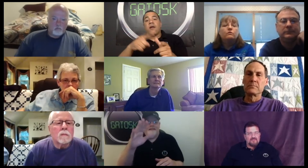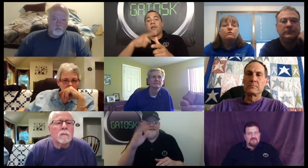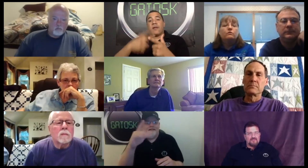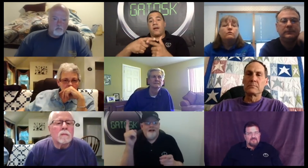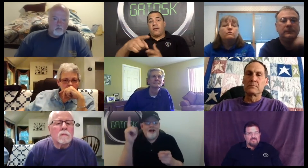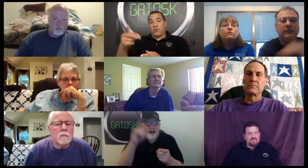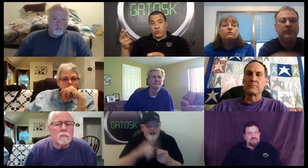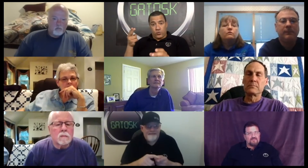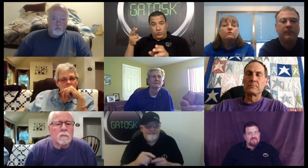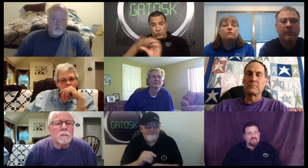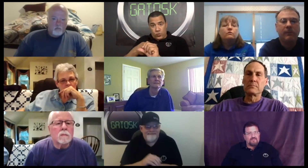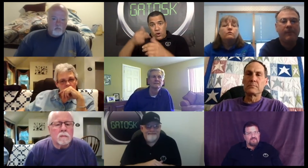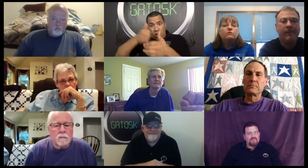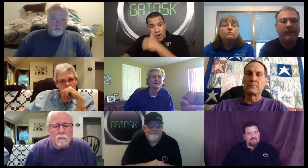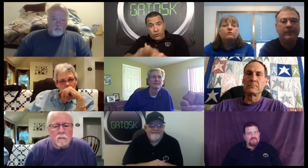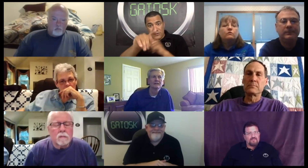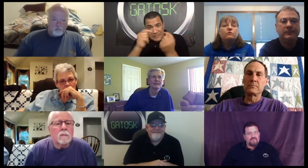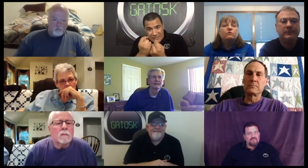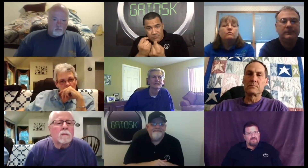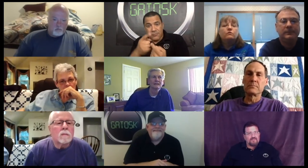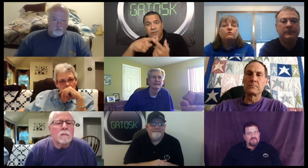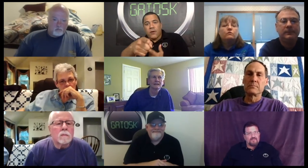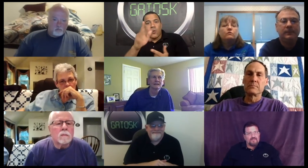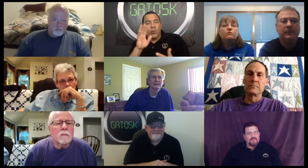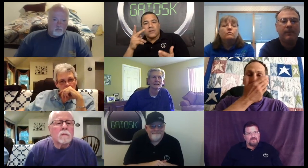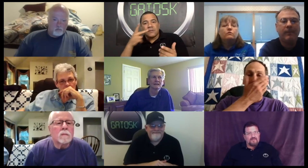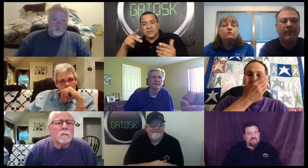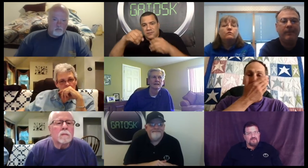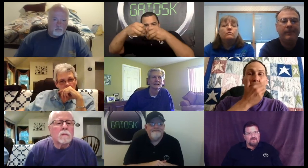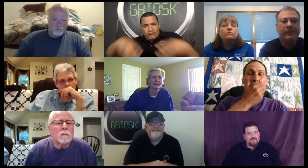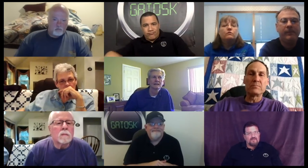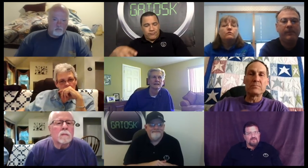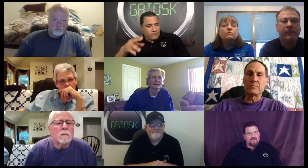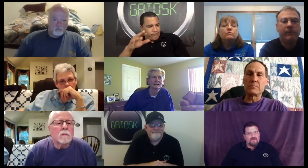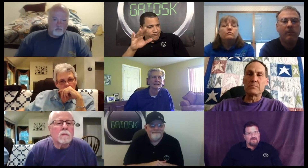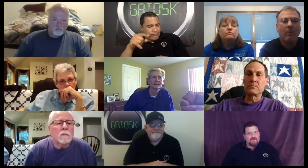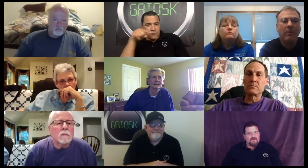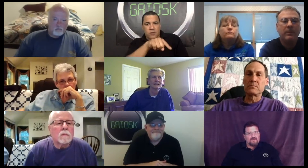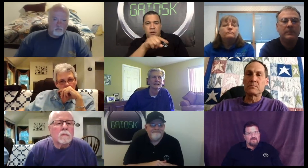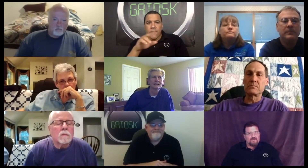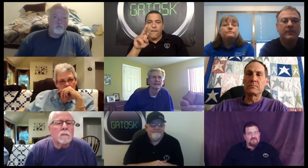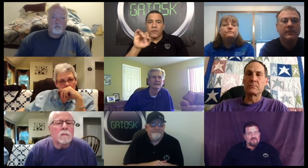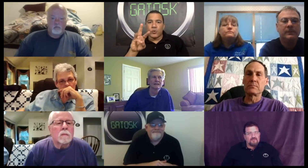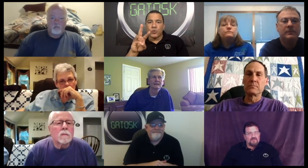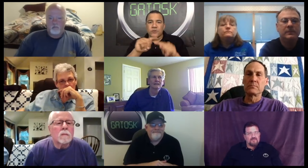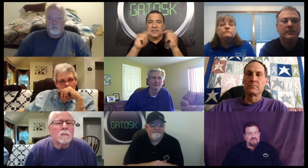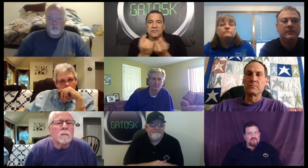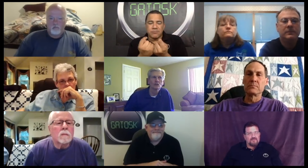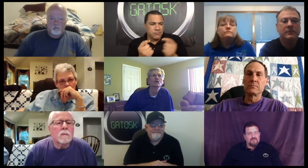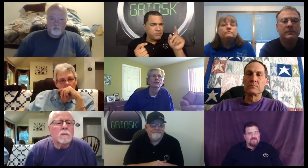be. But as you said, like once they join under your team, you will see like the view.